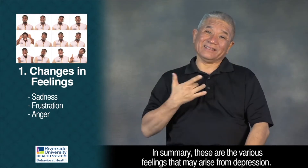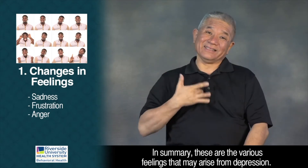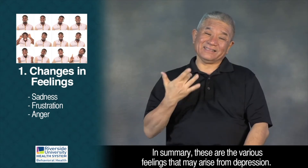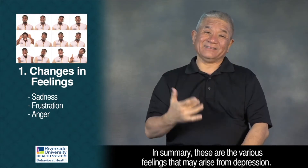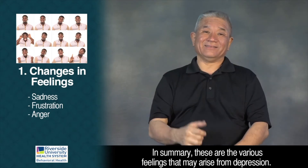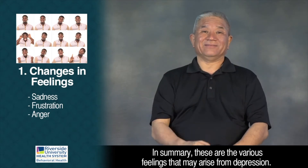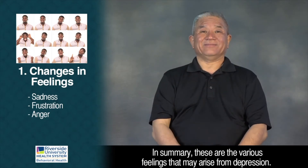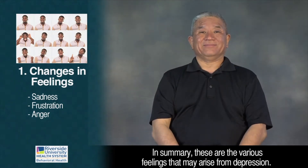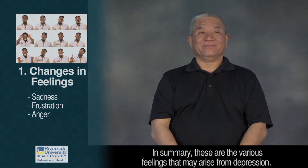depression.